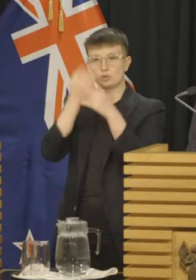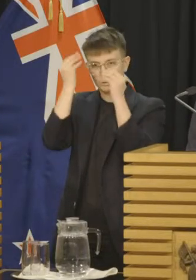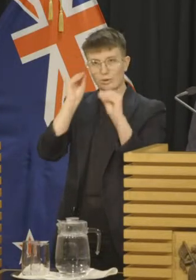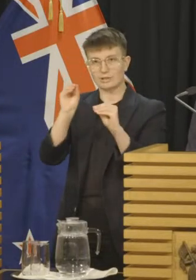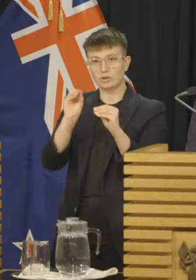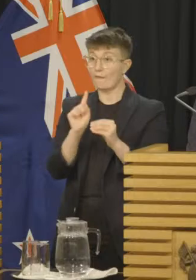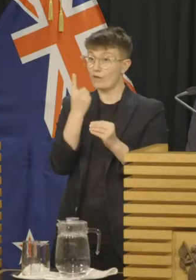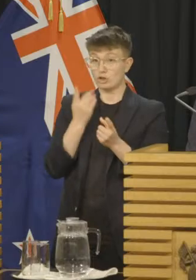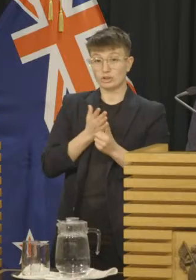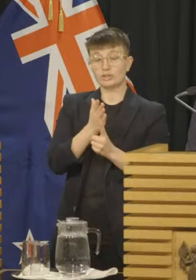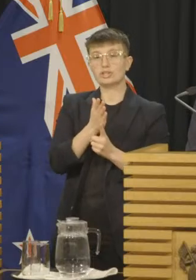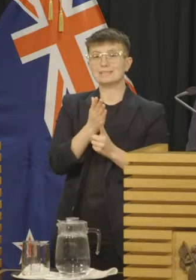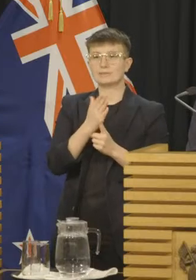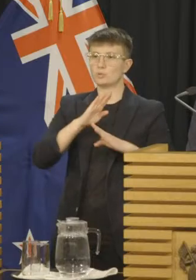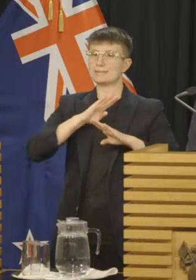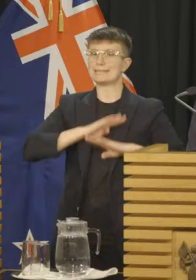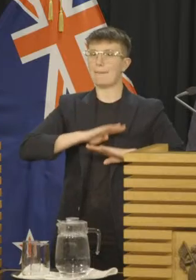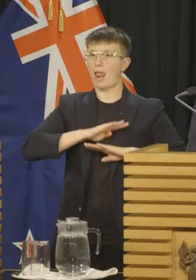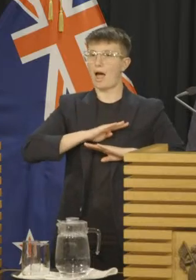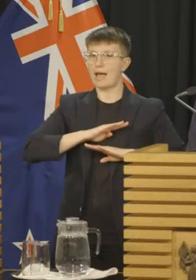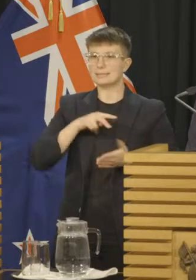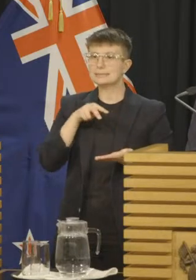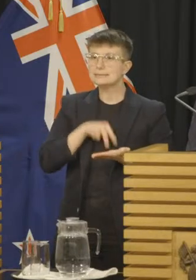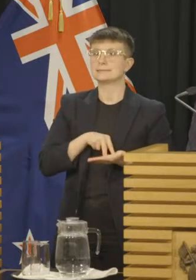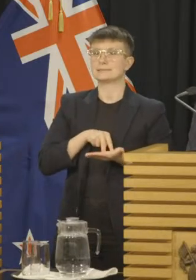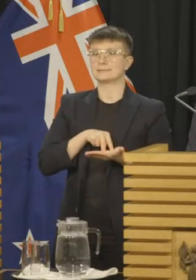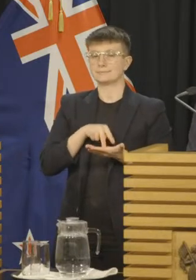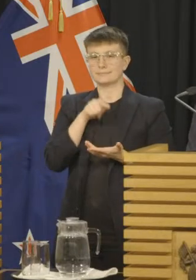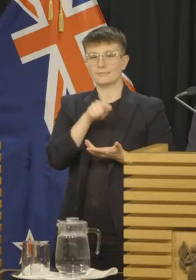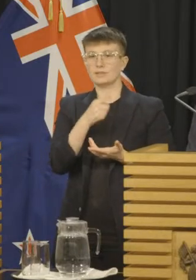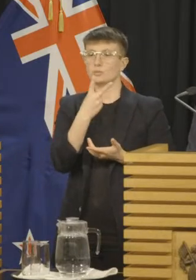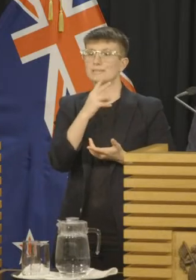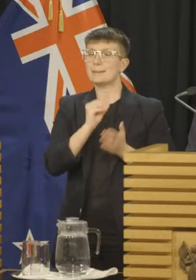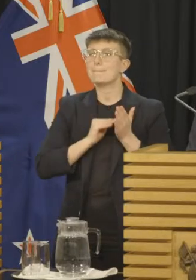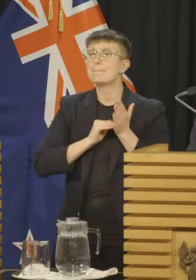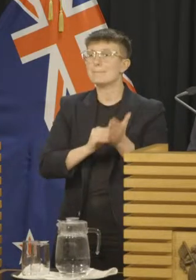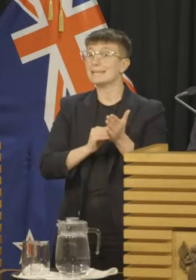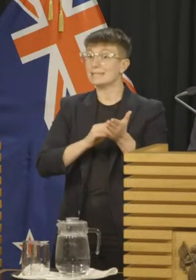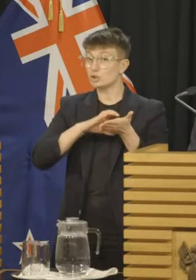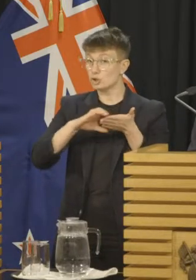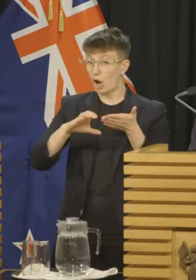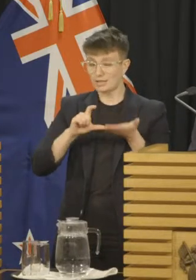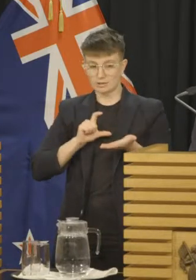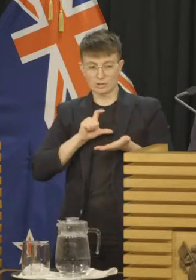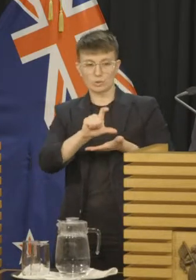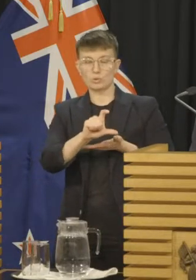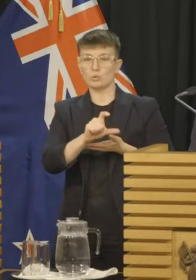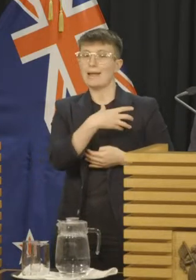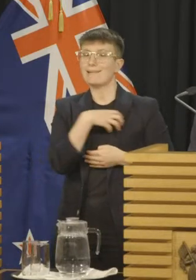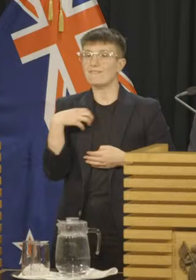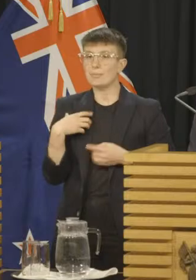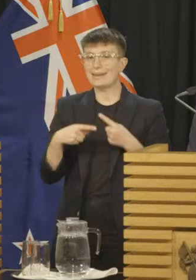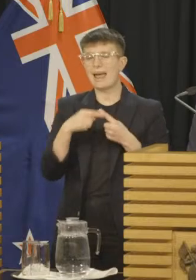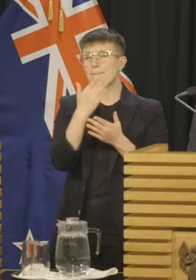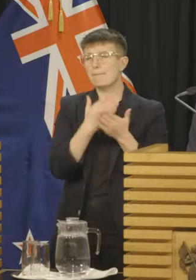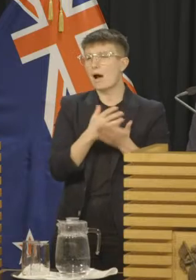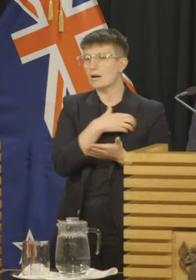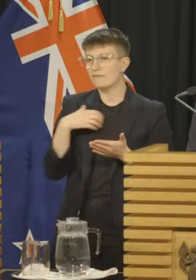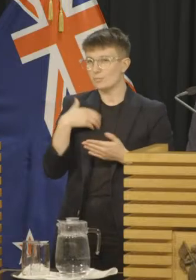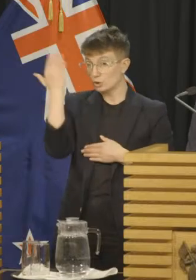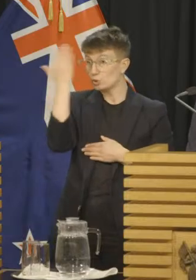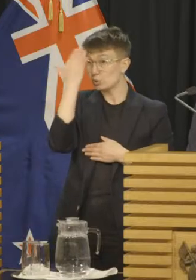international education system, we're investing $20 million for state and state integrated schools for the remainder of this